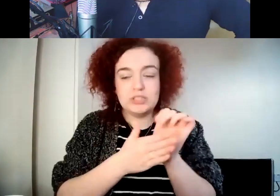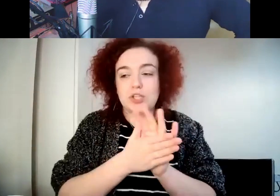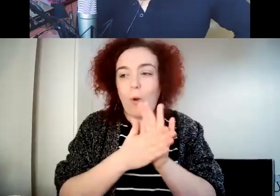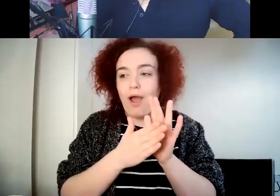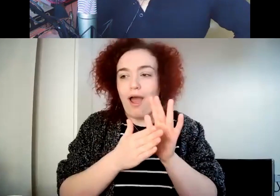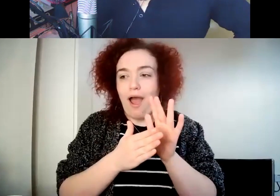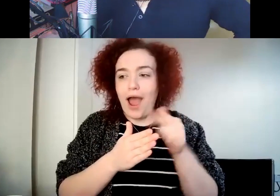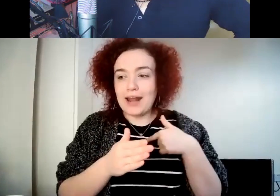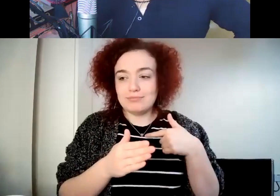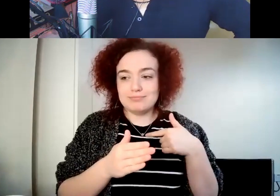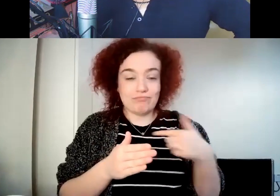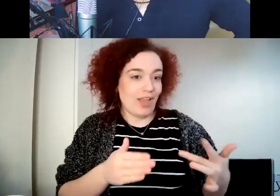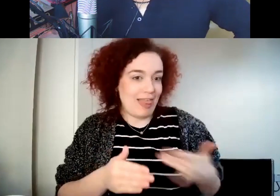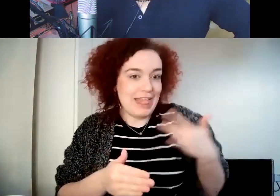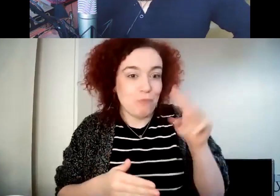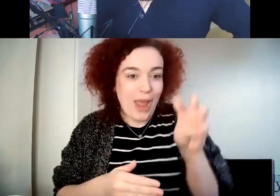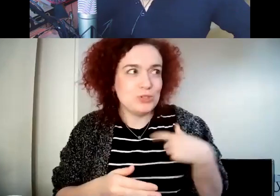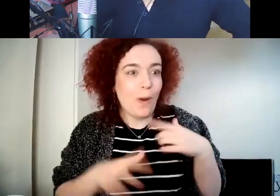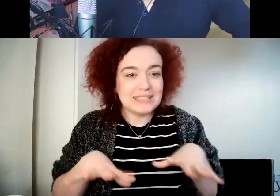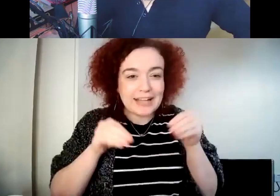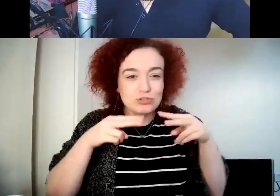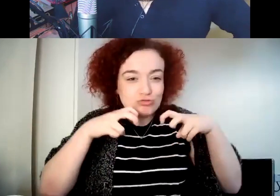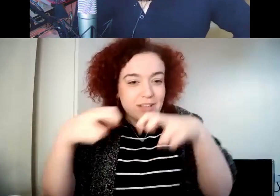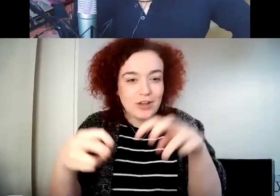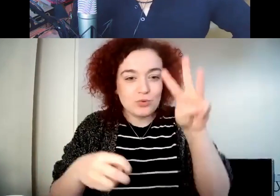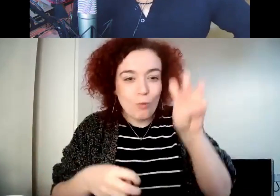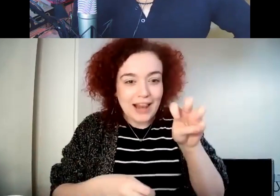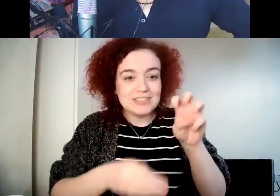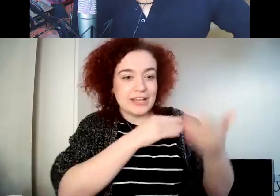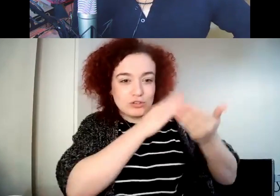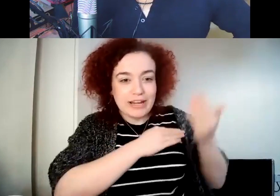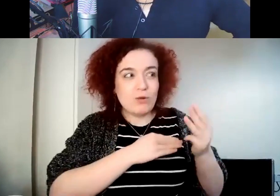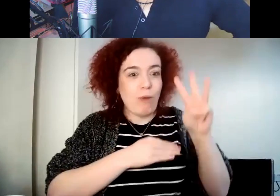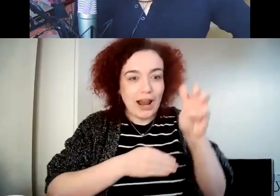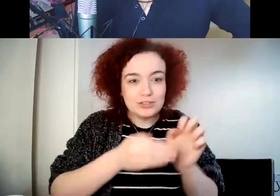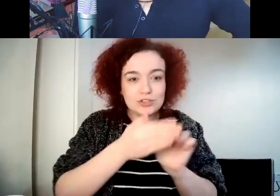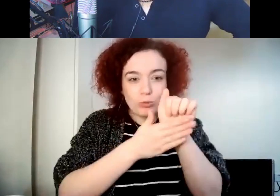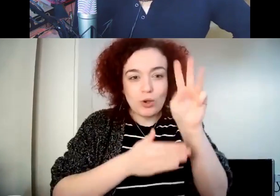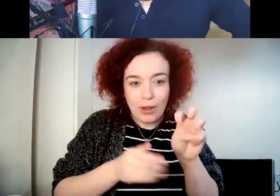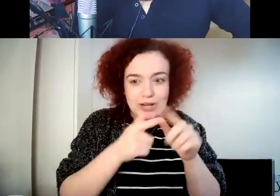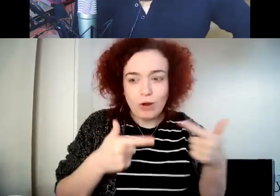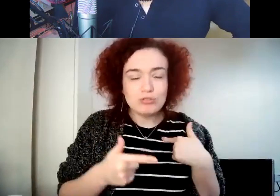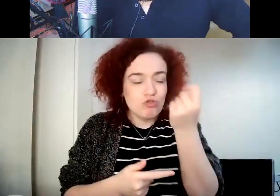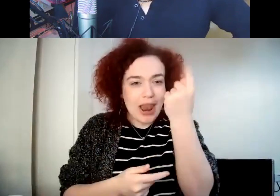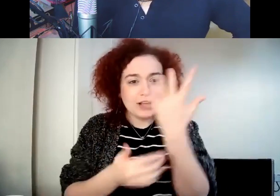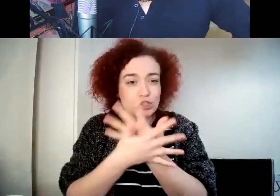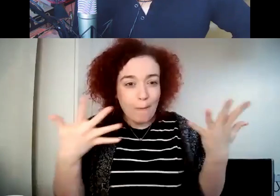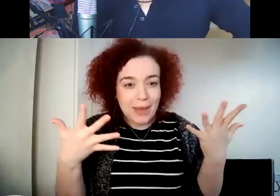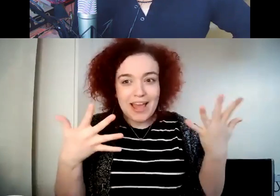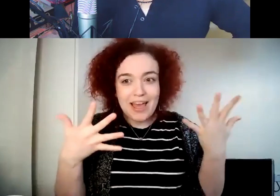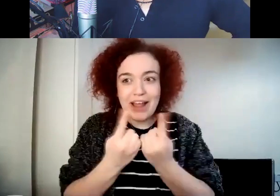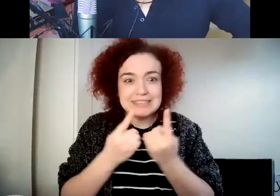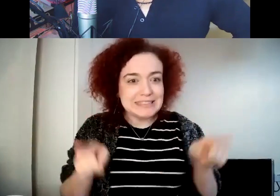really interested in the whole language, the whole culture aspect. Obviously, I live in Wales myself, so I started to look at Welsh history,